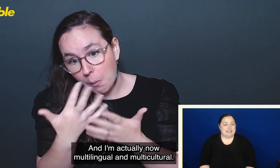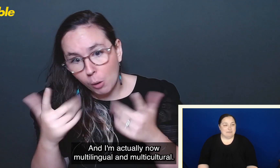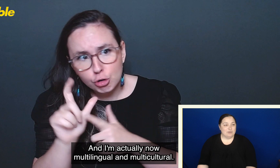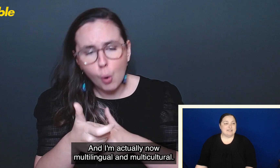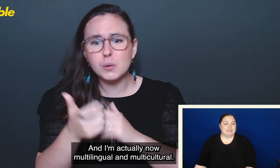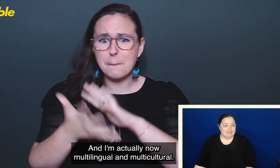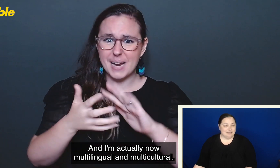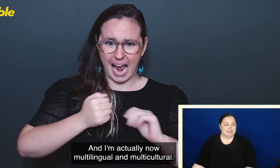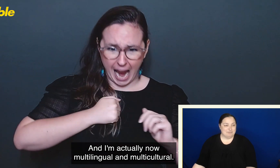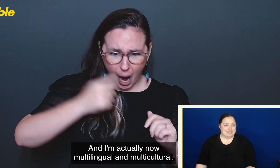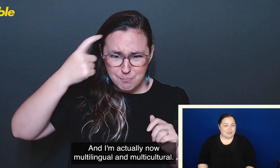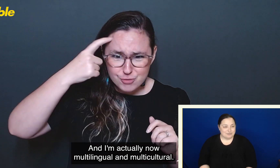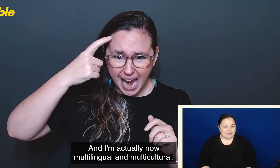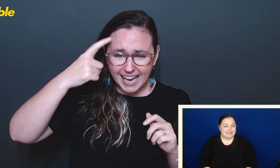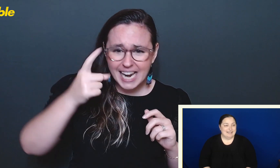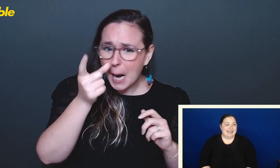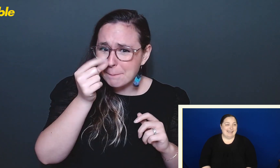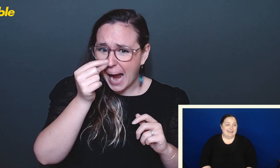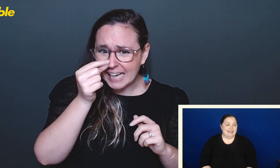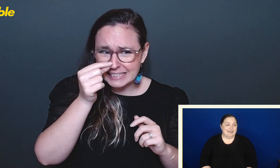actually now multilingual and multicultural.